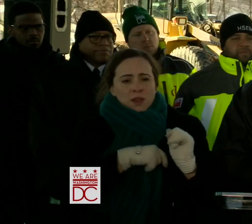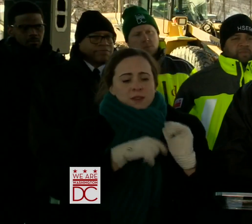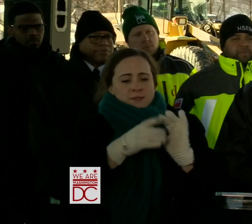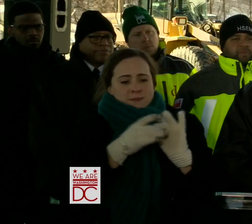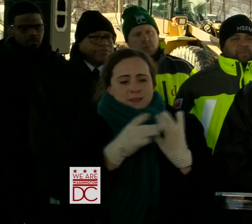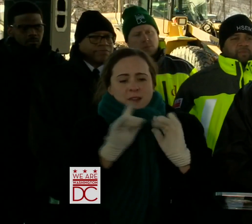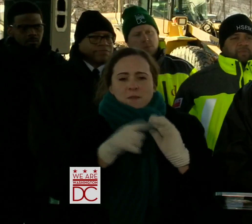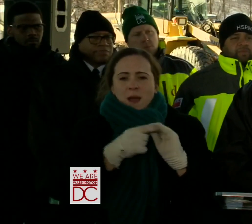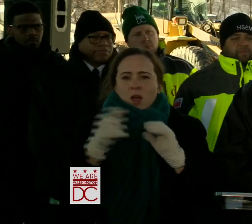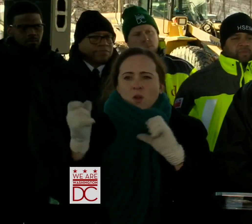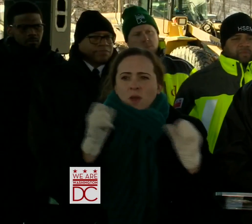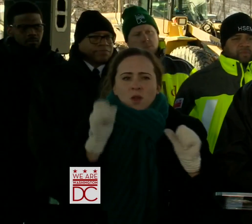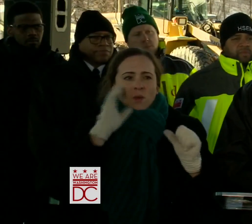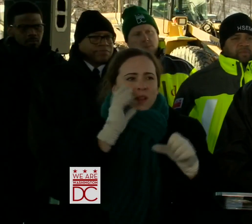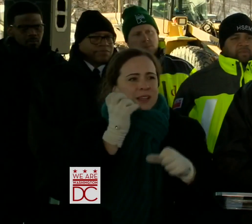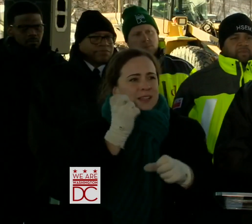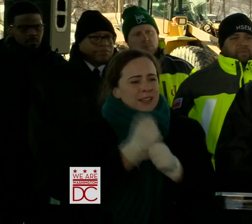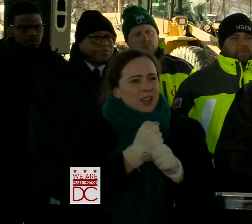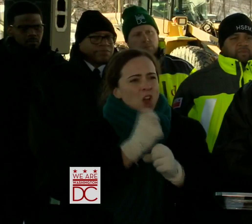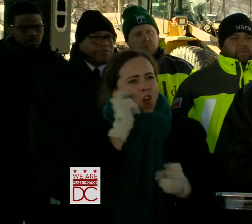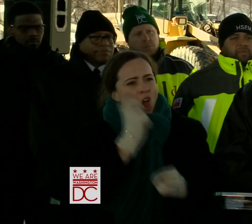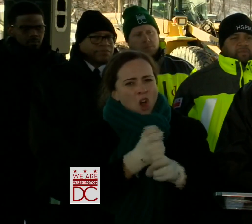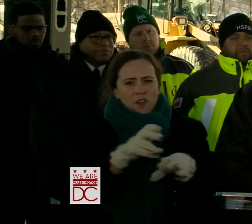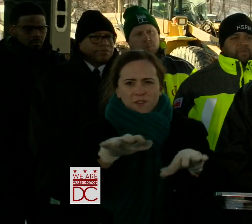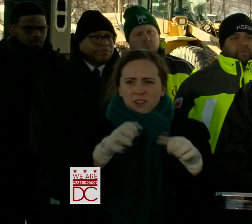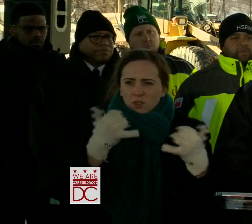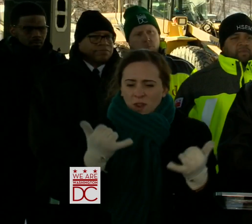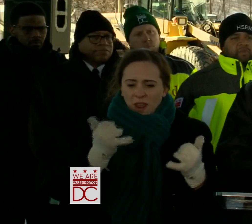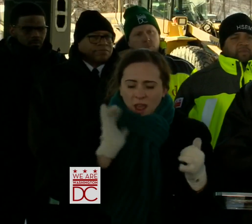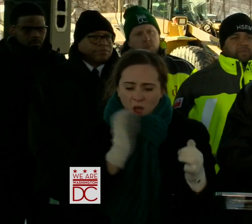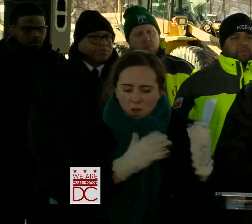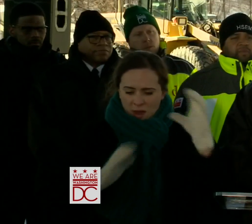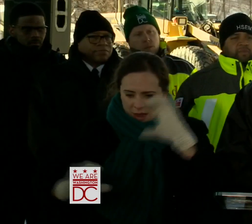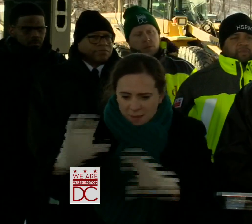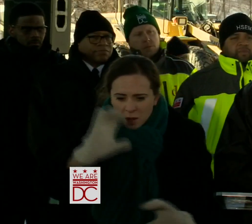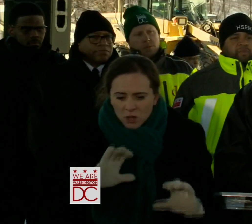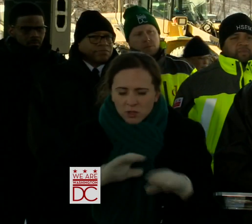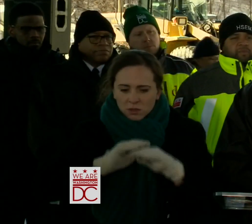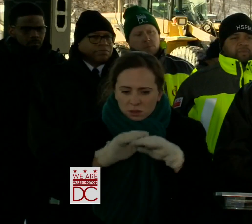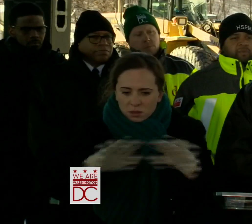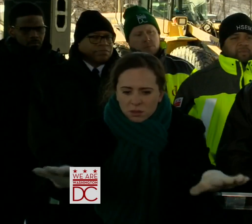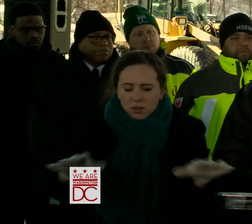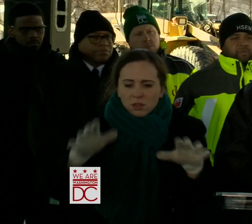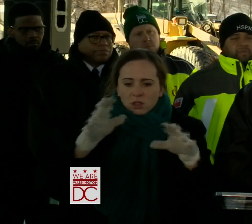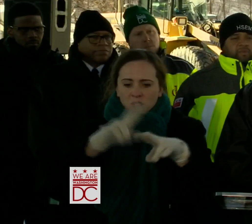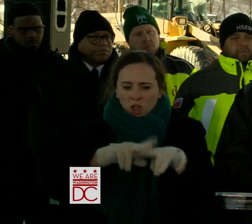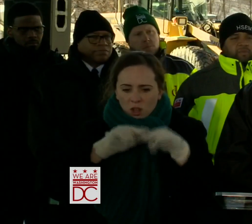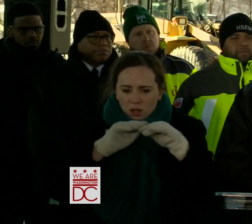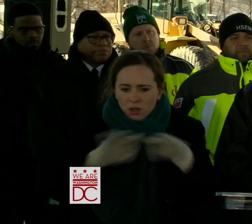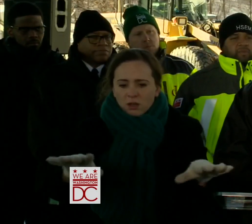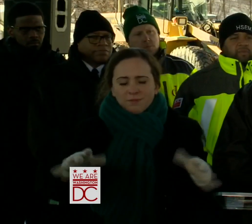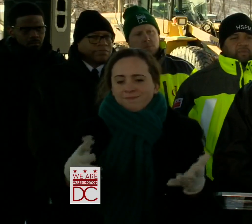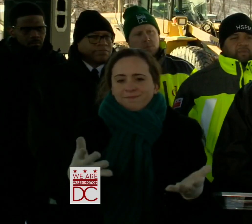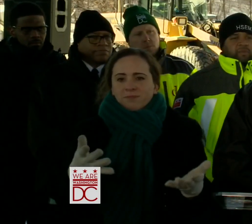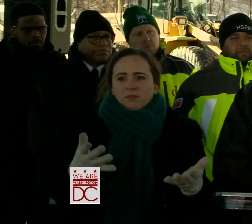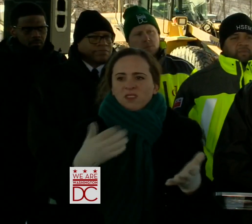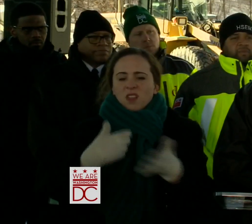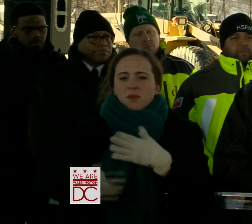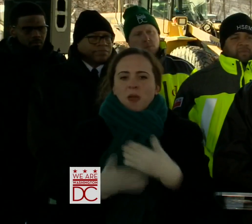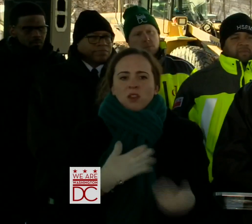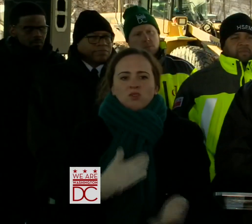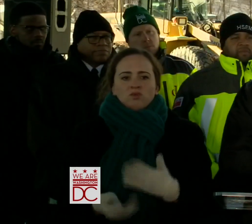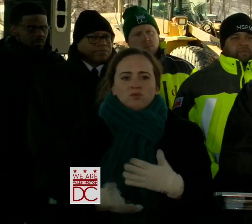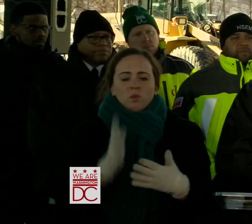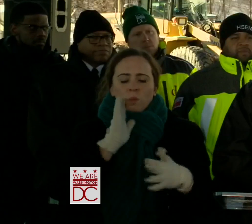weather, we're going to get a hard freeze tonight. And the chemicals we're putting on the ground, the salt that you all are standing on right now, is not going to make a bit of difference. It's going to